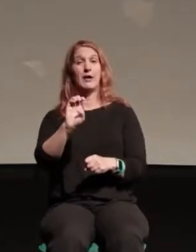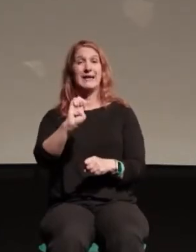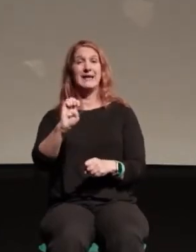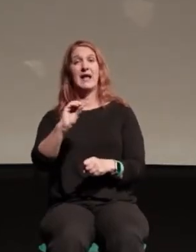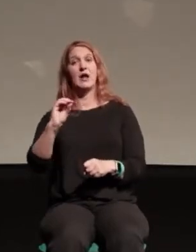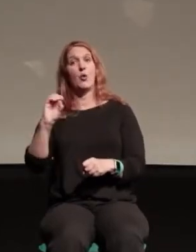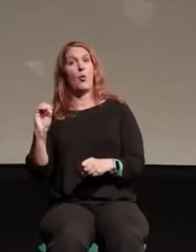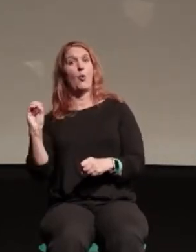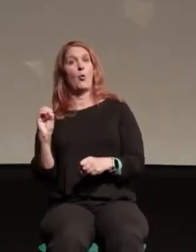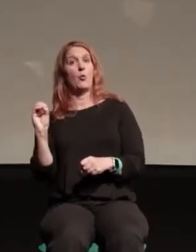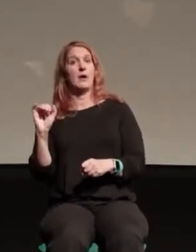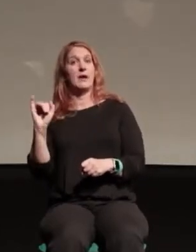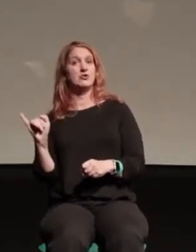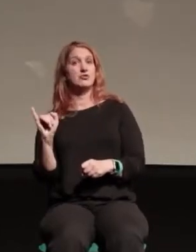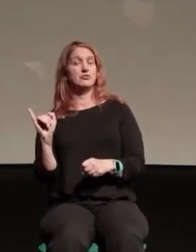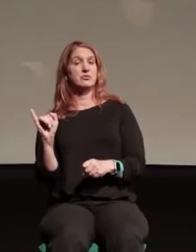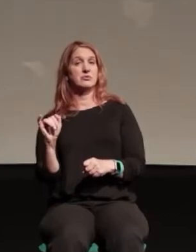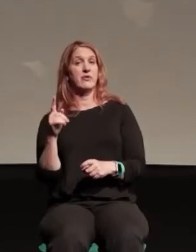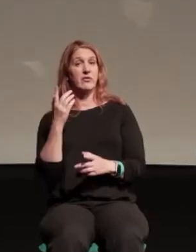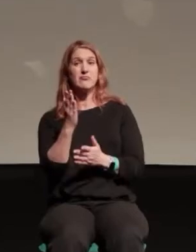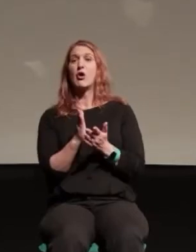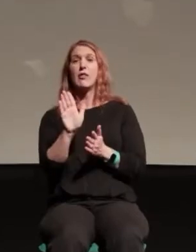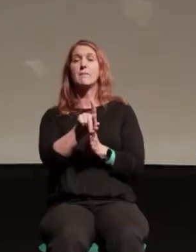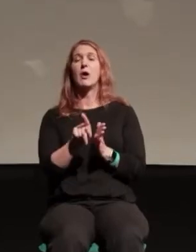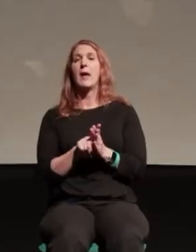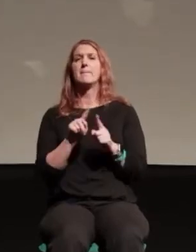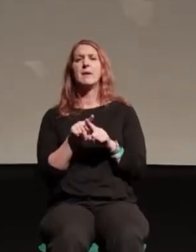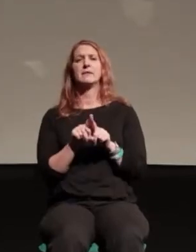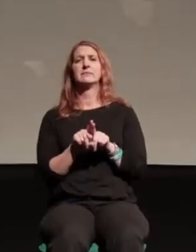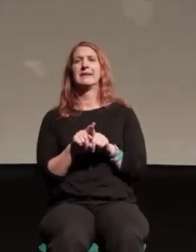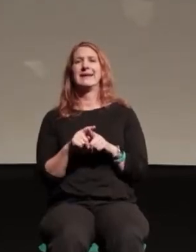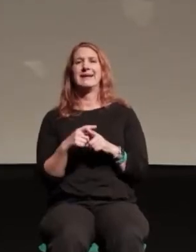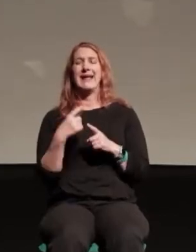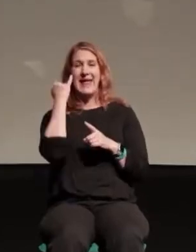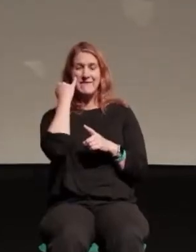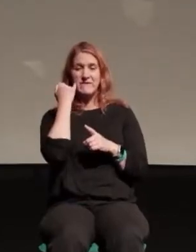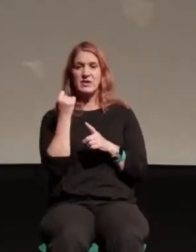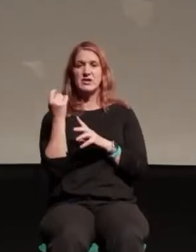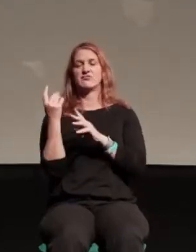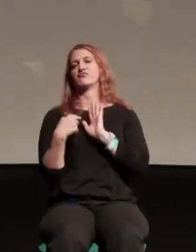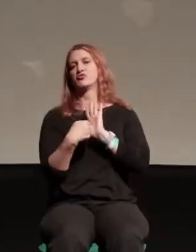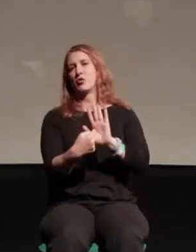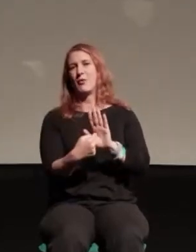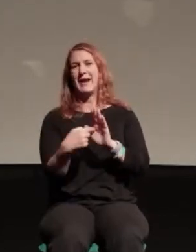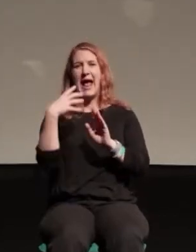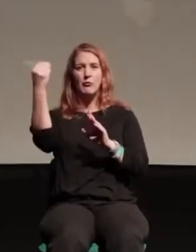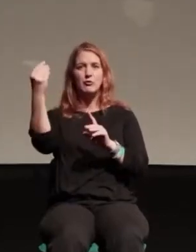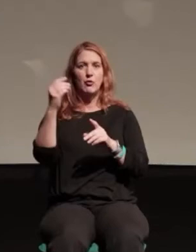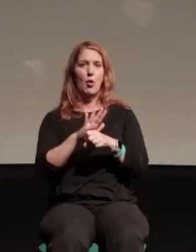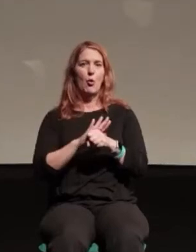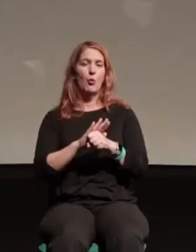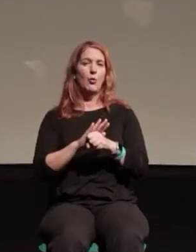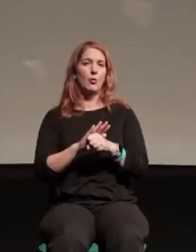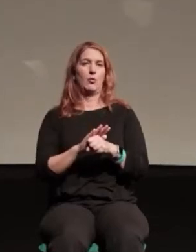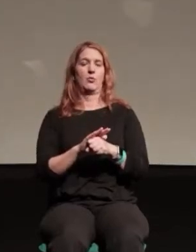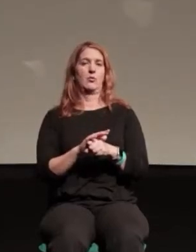E&O as part of their policy. But if it goes out of the system, out of the local area. So